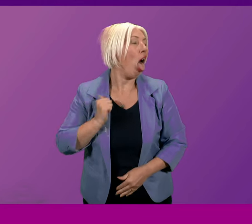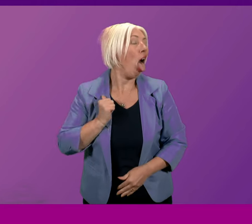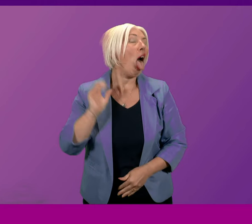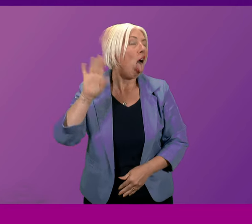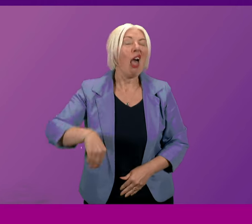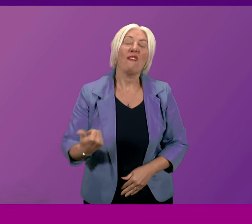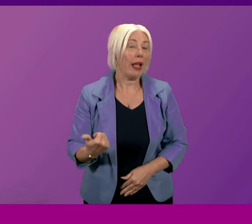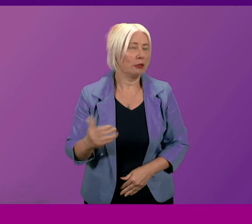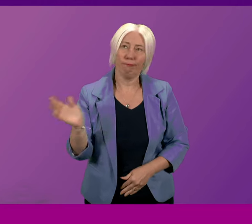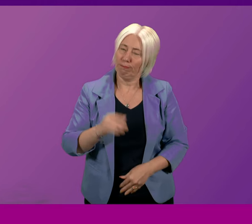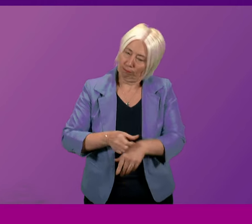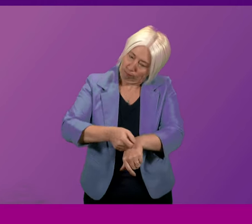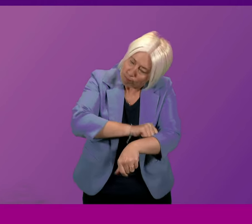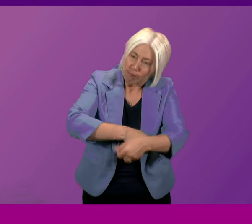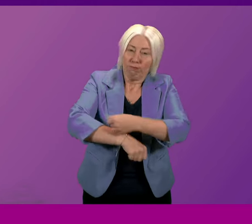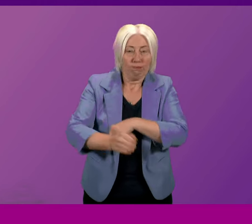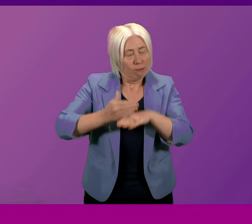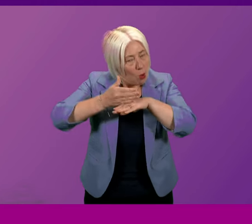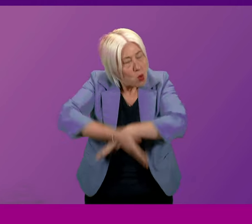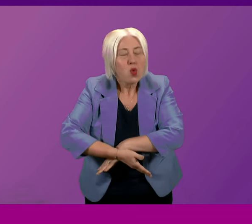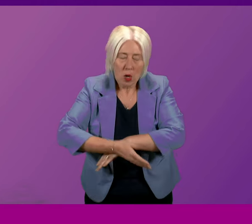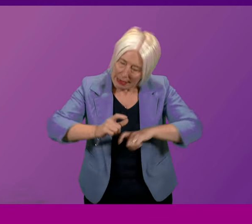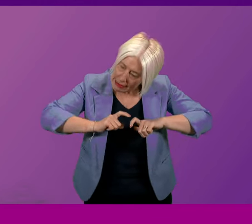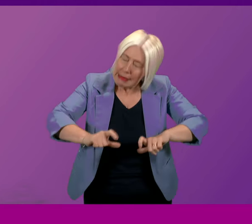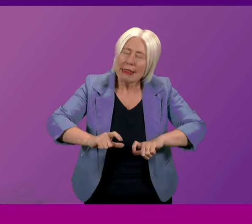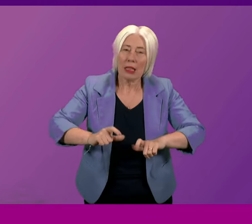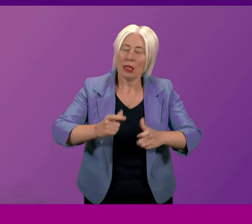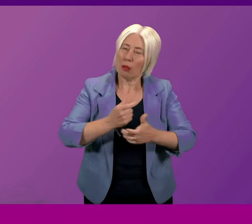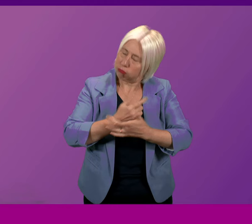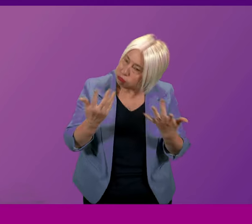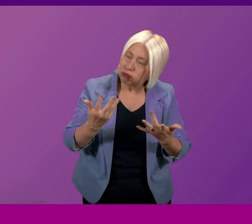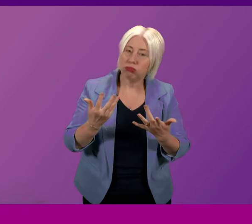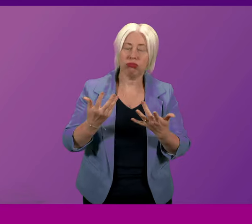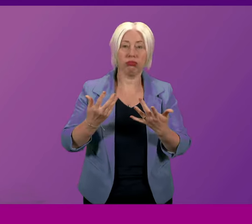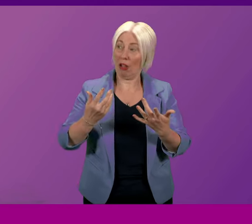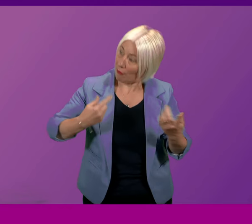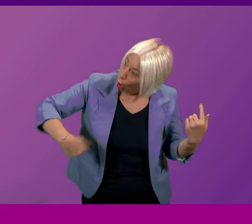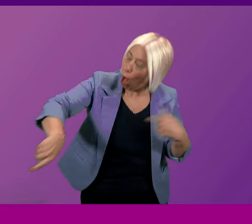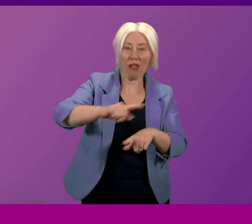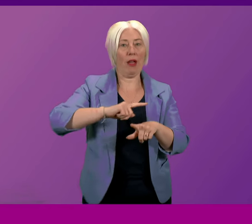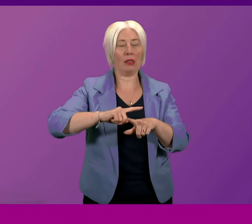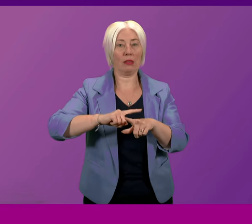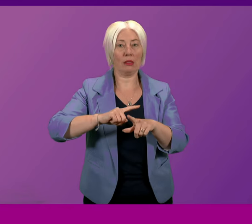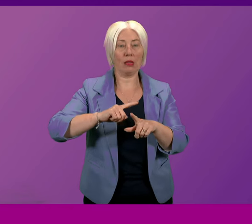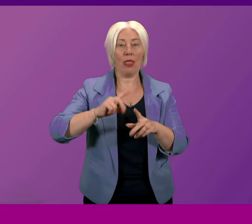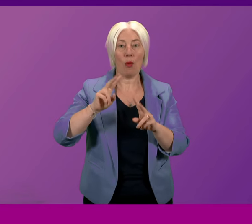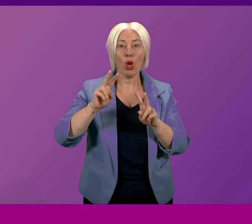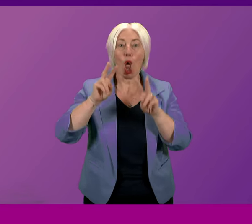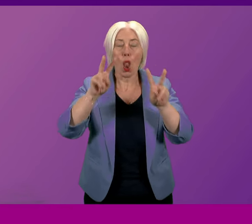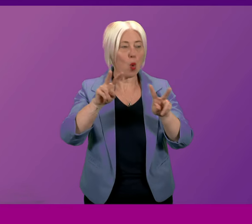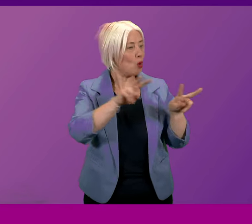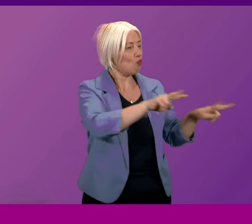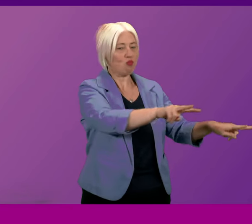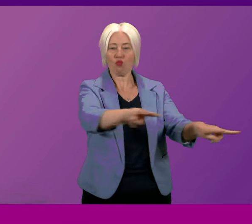takes continuous effort, and there is still much to do until there's still much for all of us to do until we can look across this